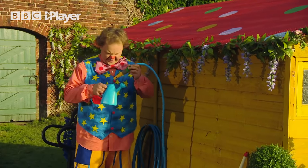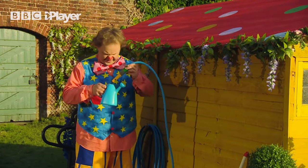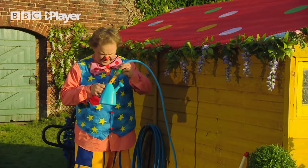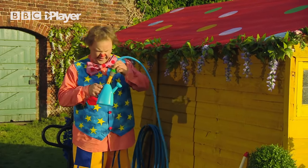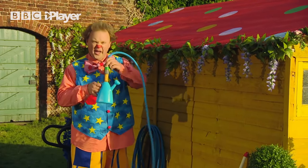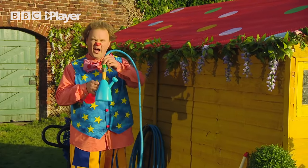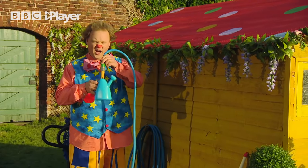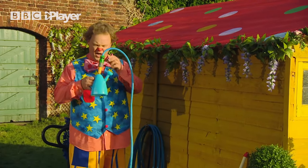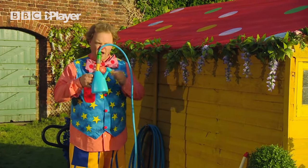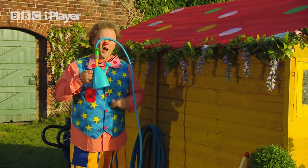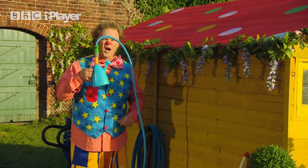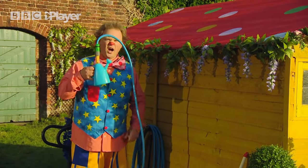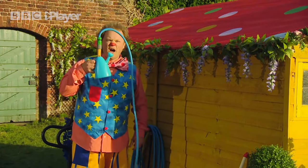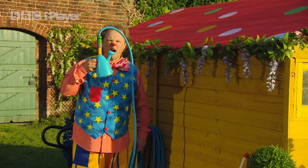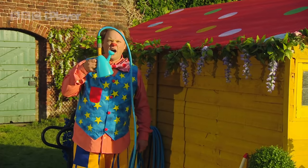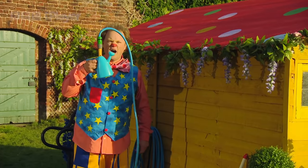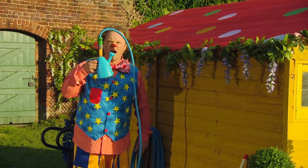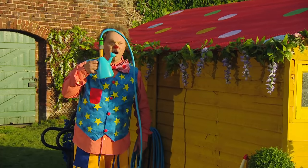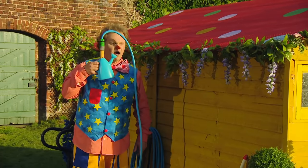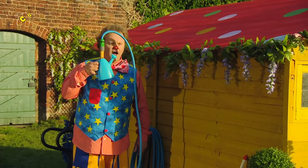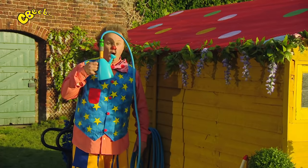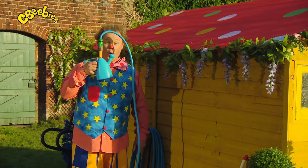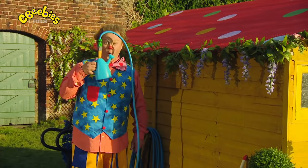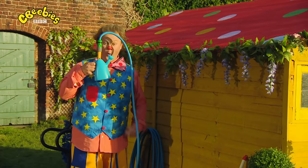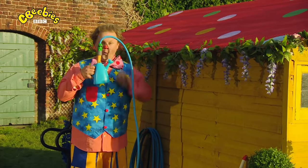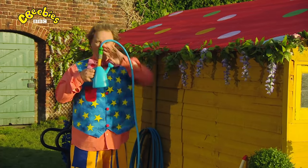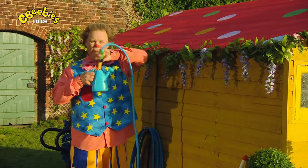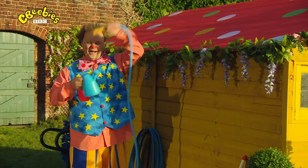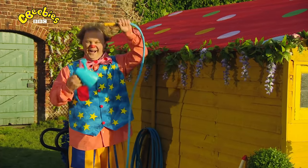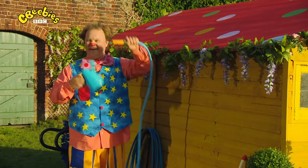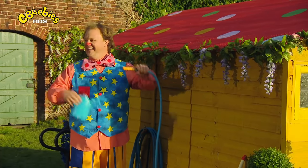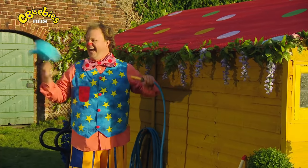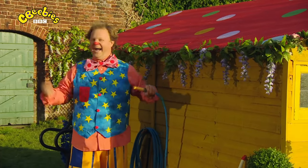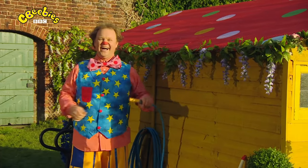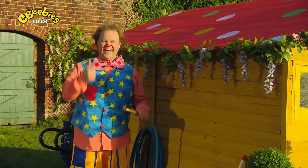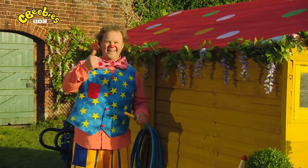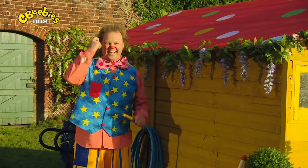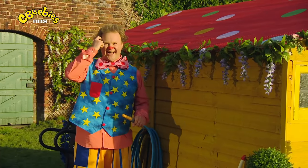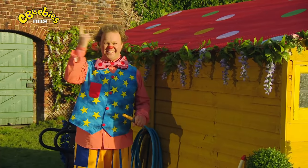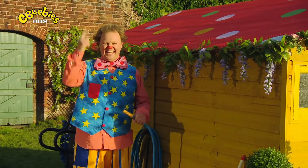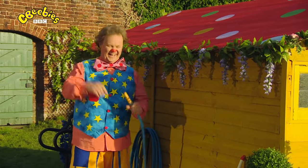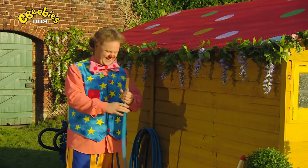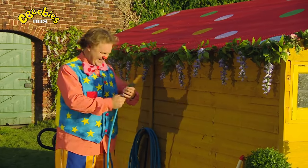can you use the hose to water the plants mr timber oh yeah good idea